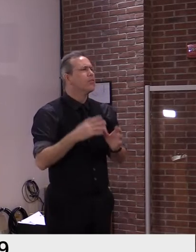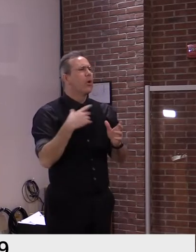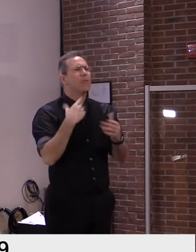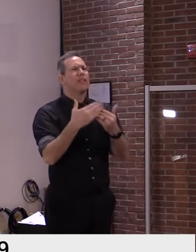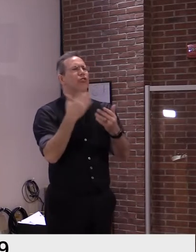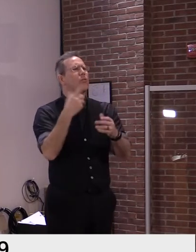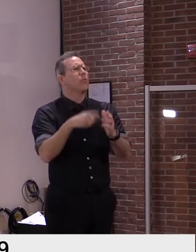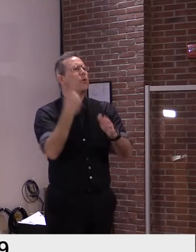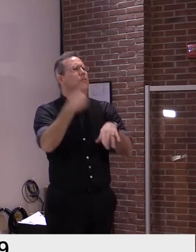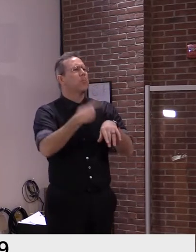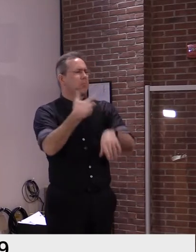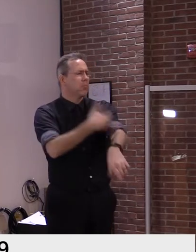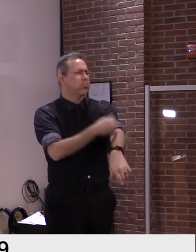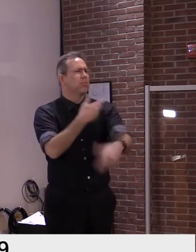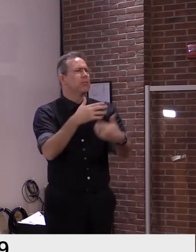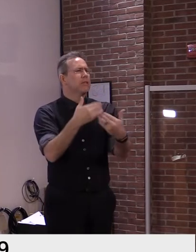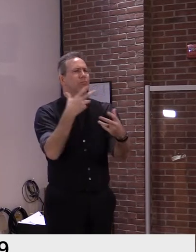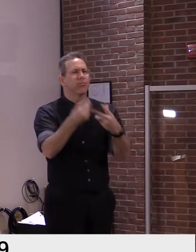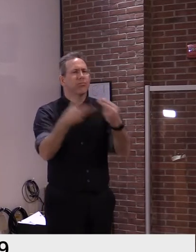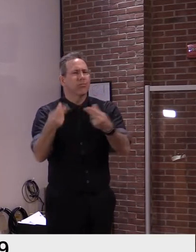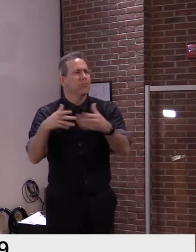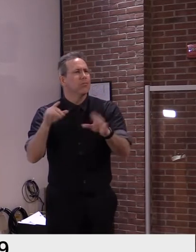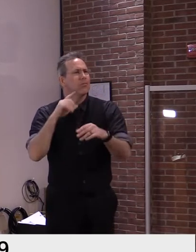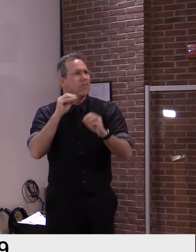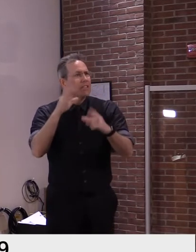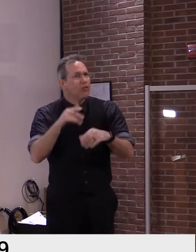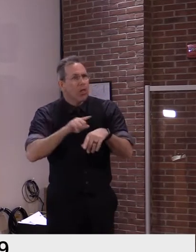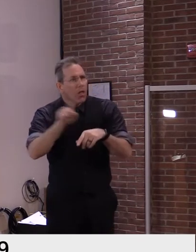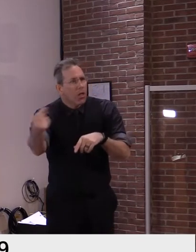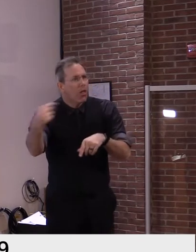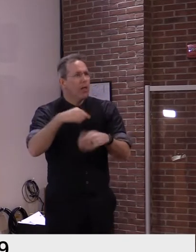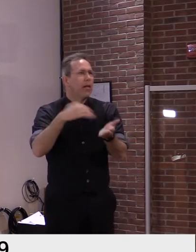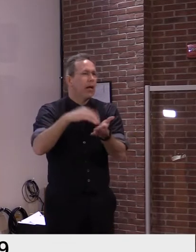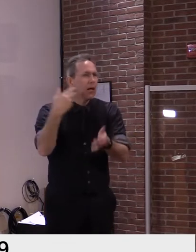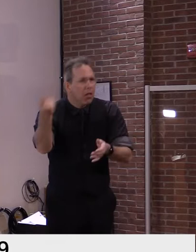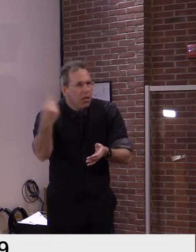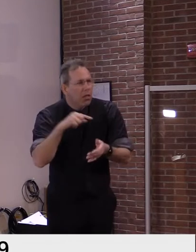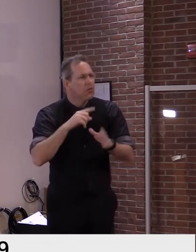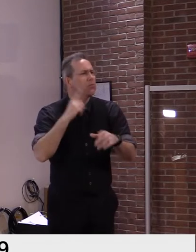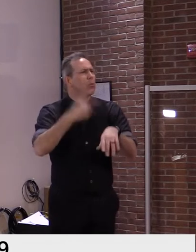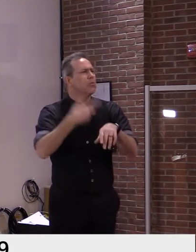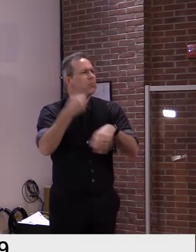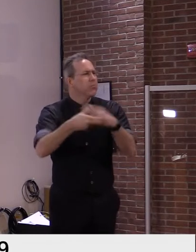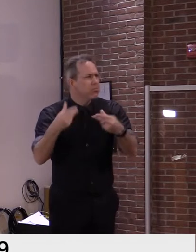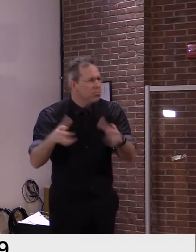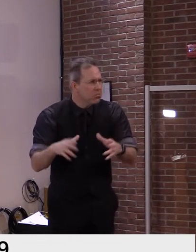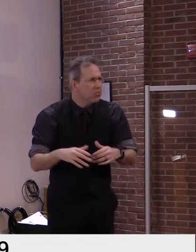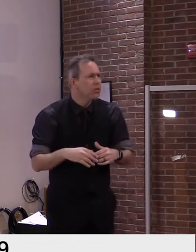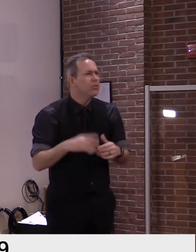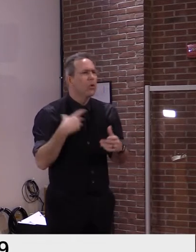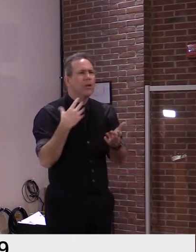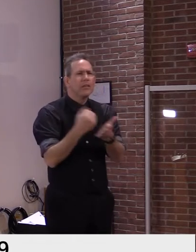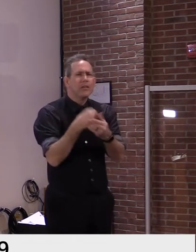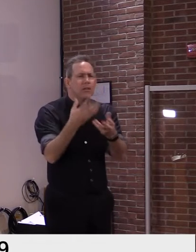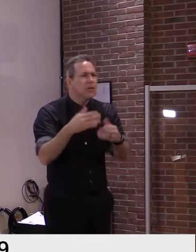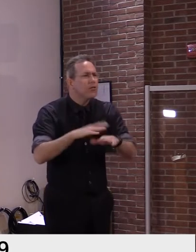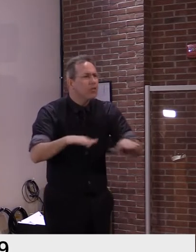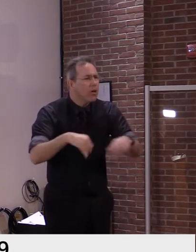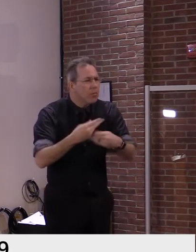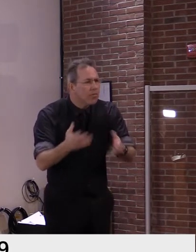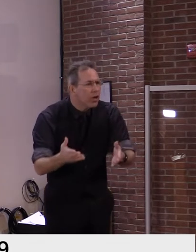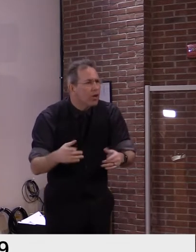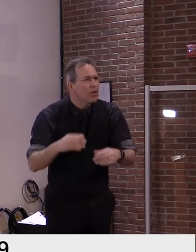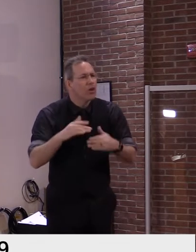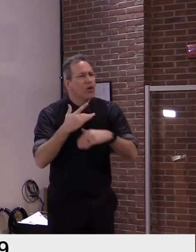done, teachers and childcare providers and staff, school staff done by the first week of April using